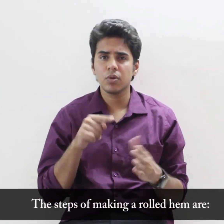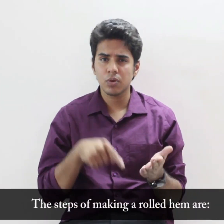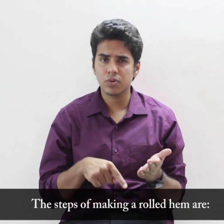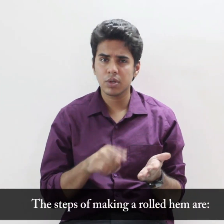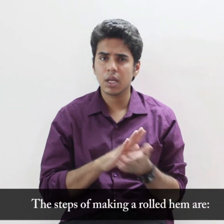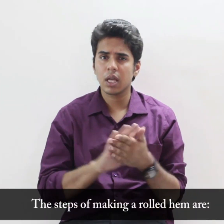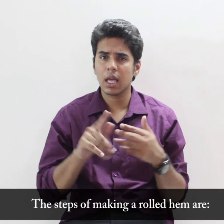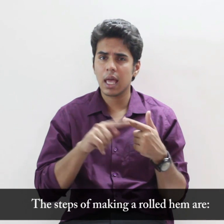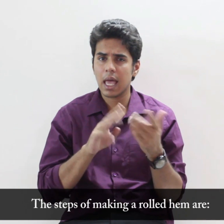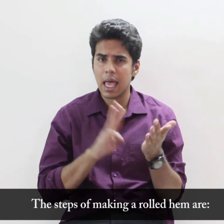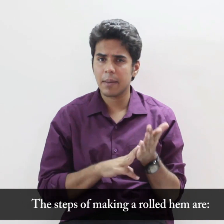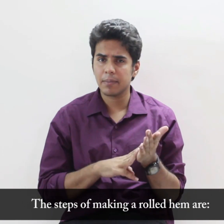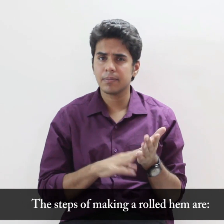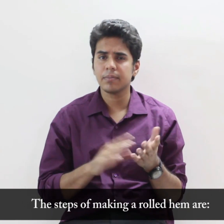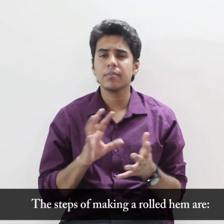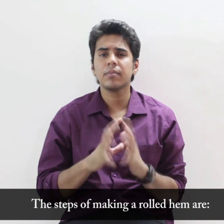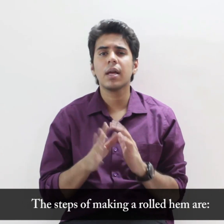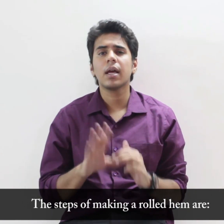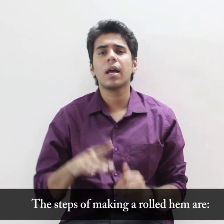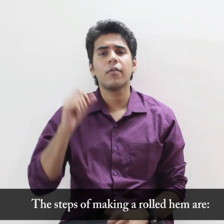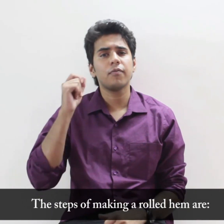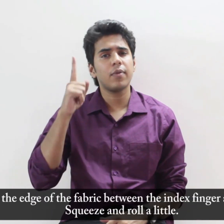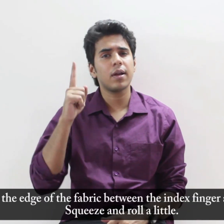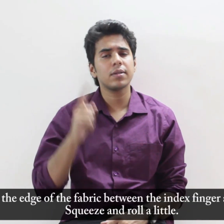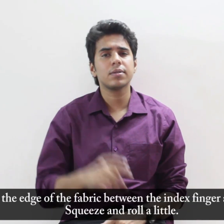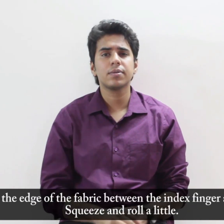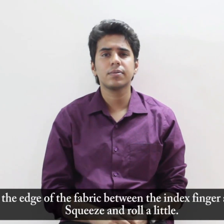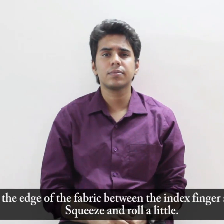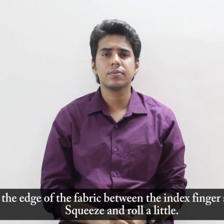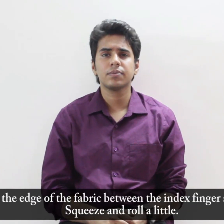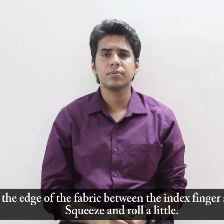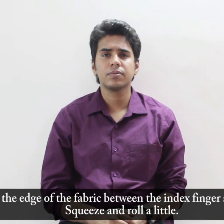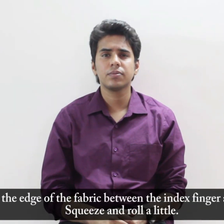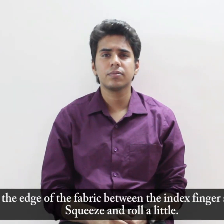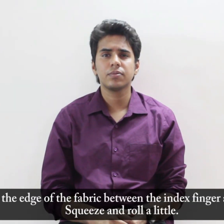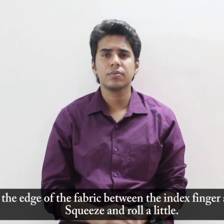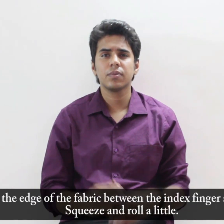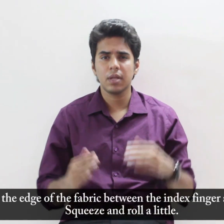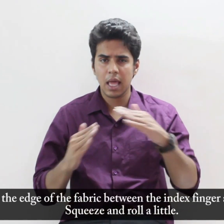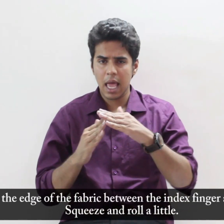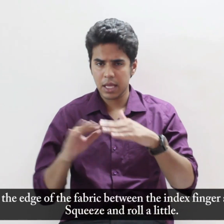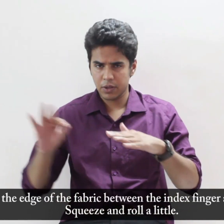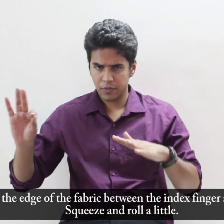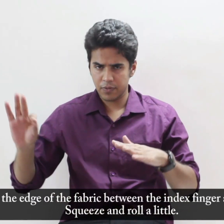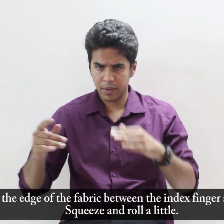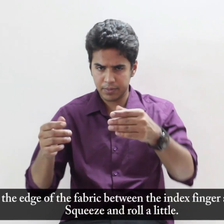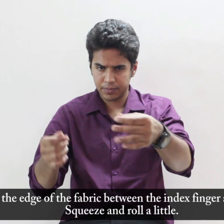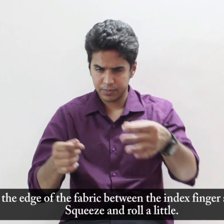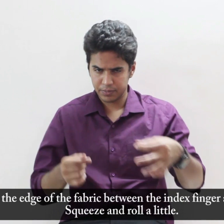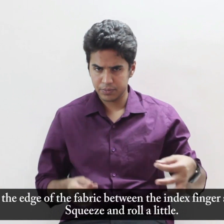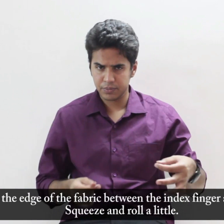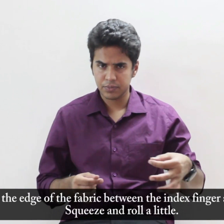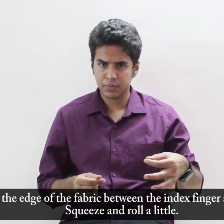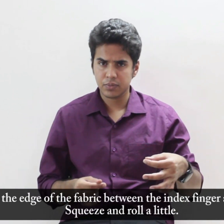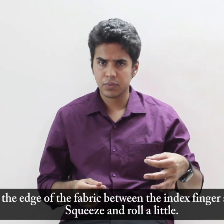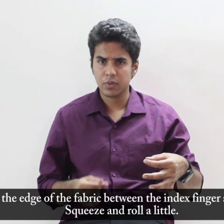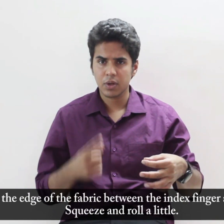The steps for making a rolled hem are: Number 1. Take the edge of the fabric between the index